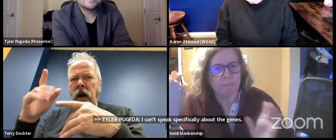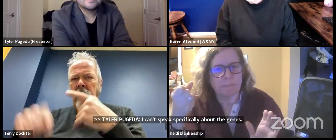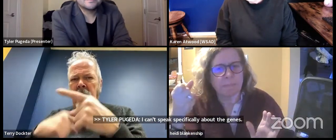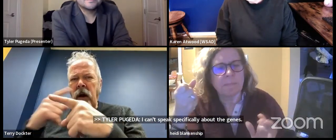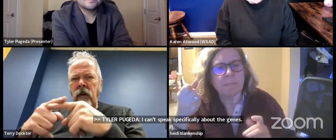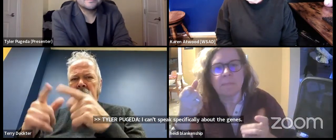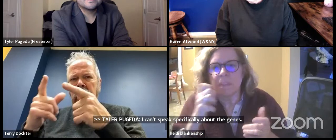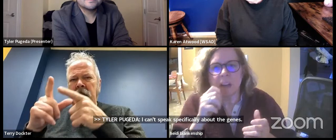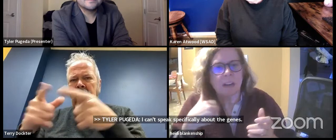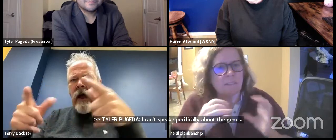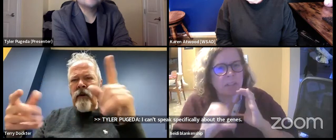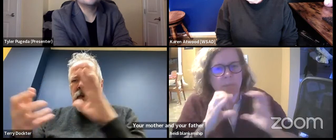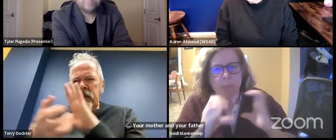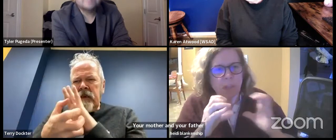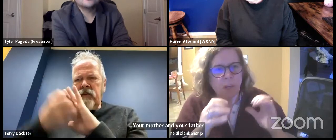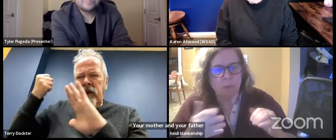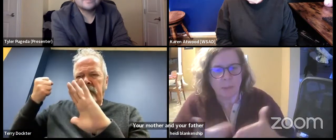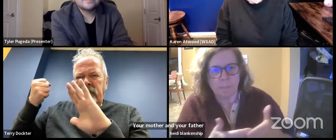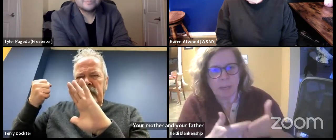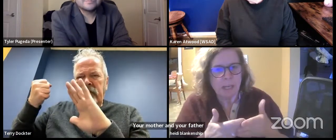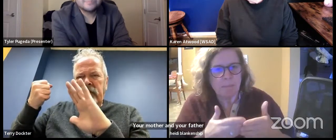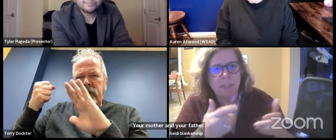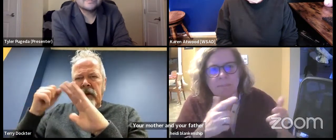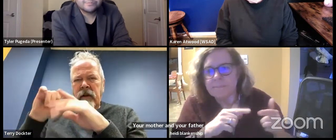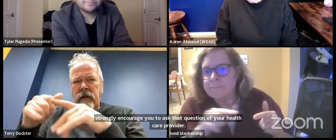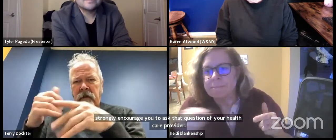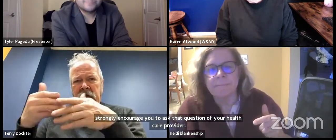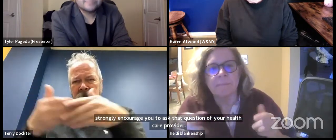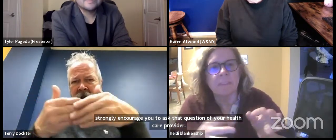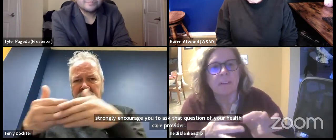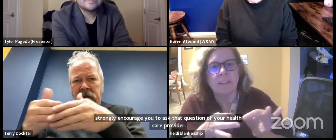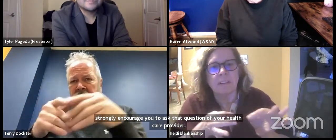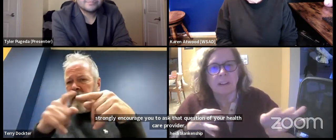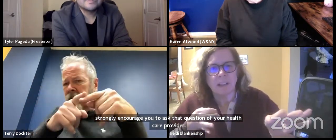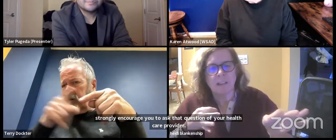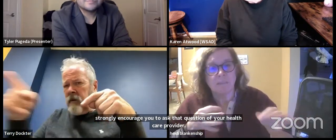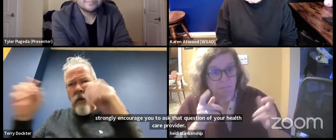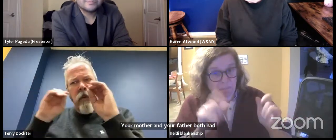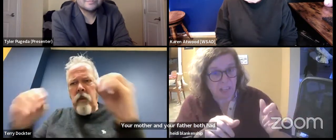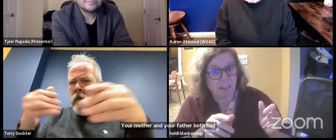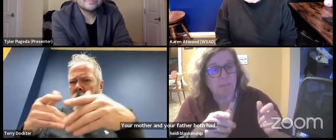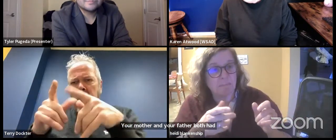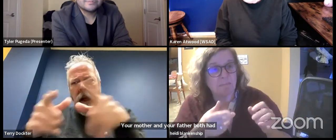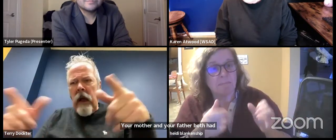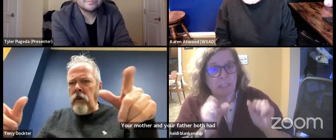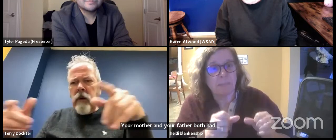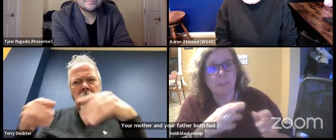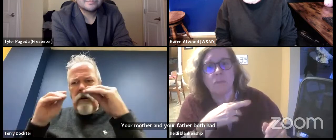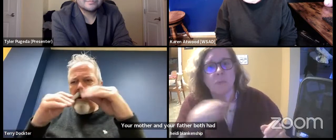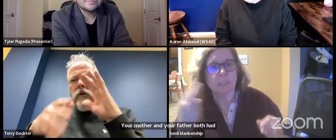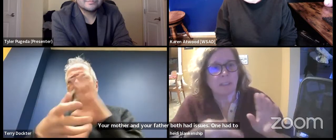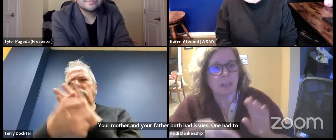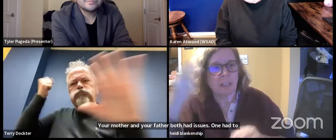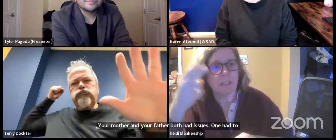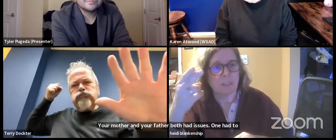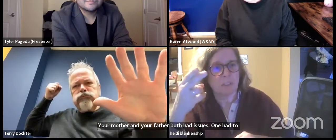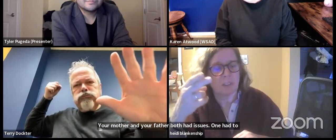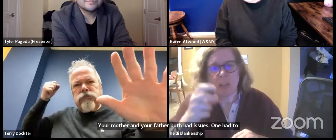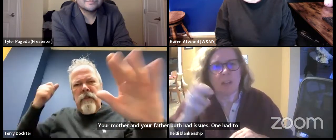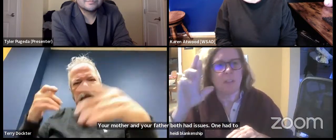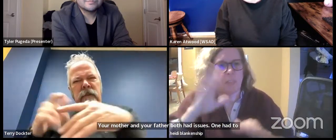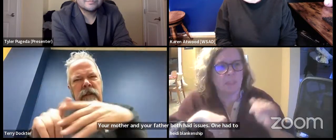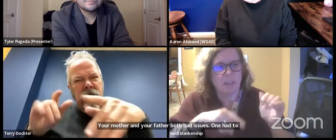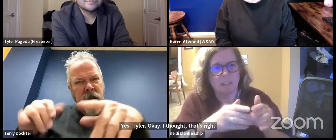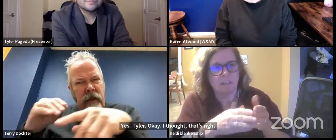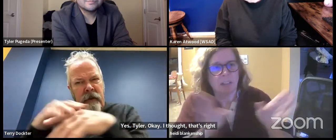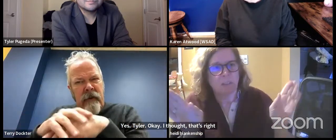What about language deprivation? I mean, unable to communicate with a deaf baby, we know has